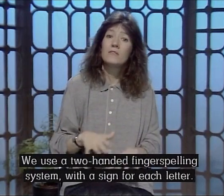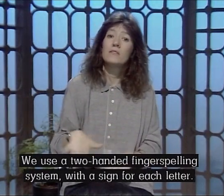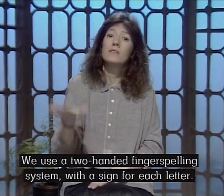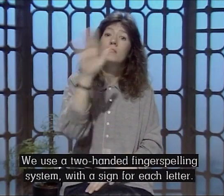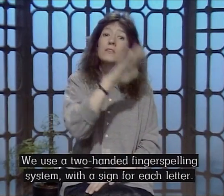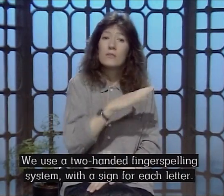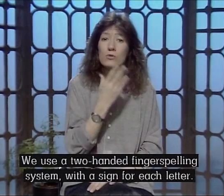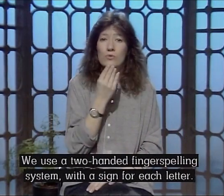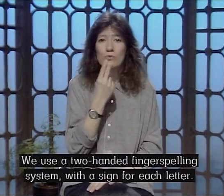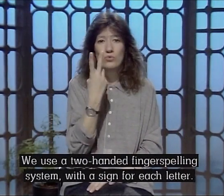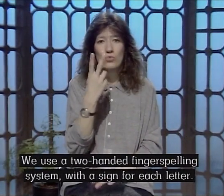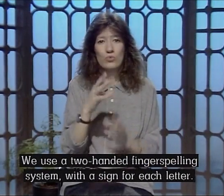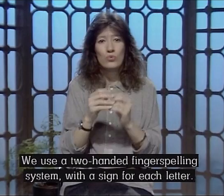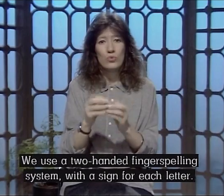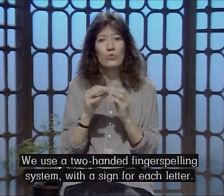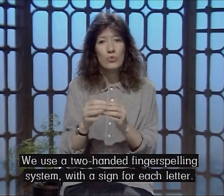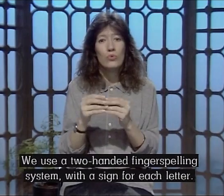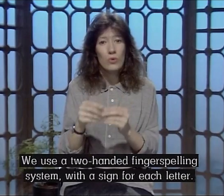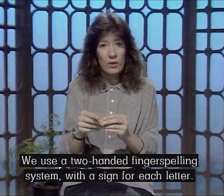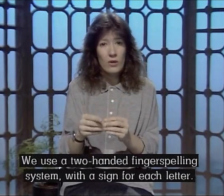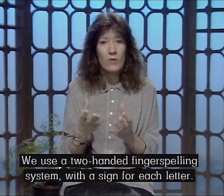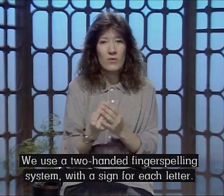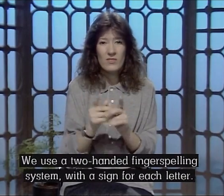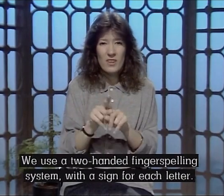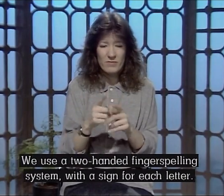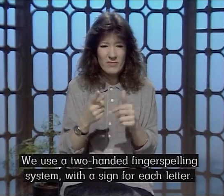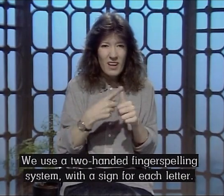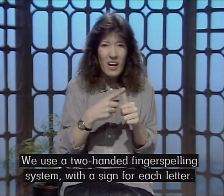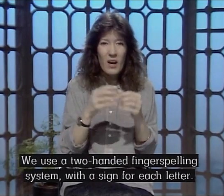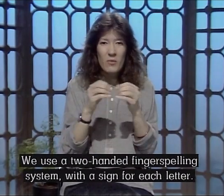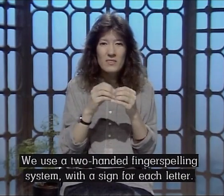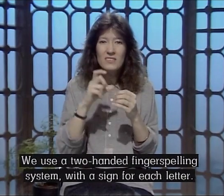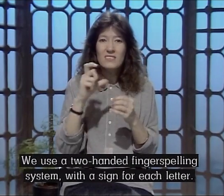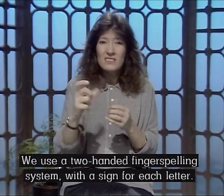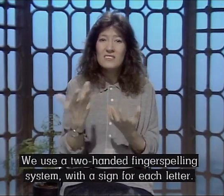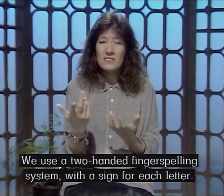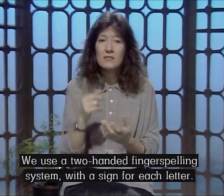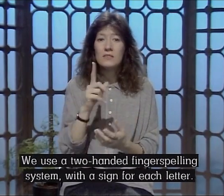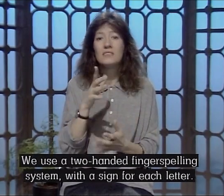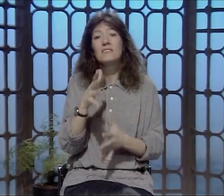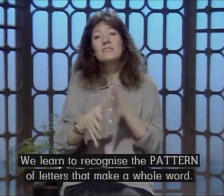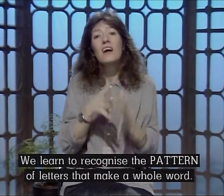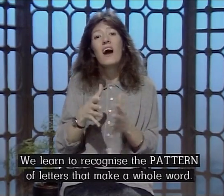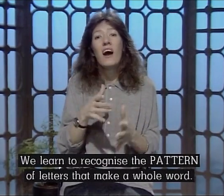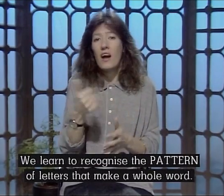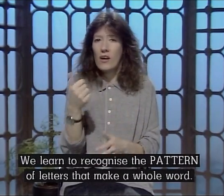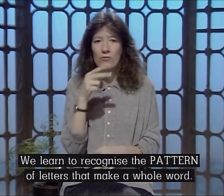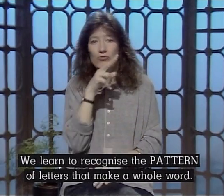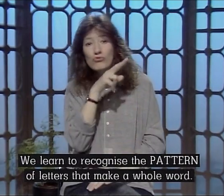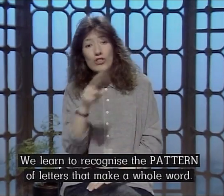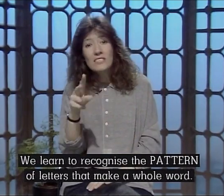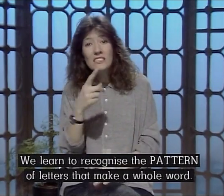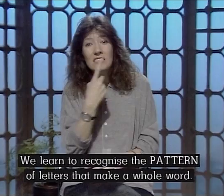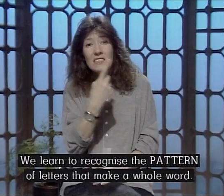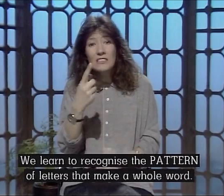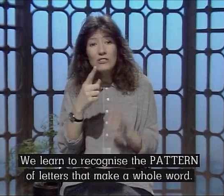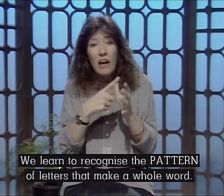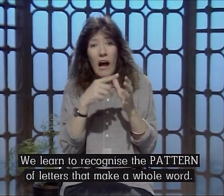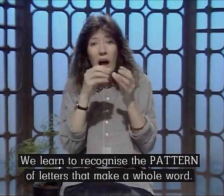In Britain, a two-handed fingerspelling system is used with one sign for each letter. But a signer doesn't try to read each